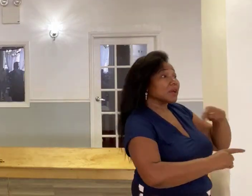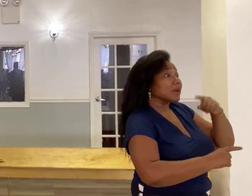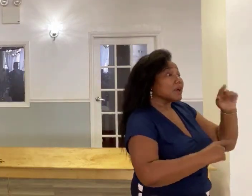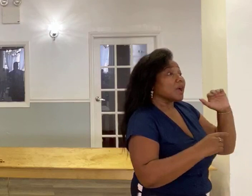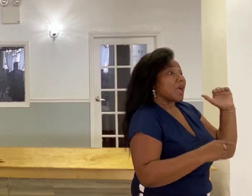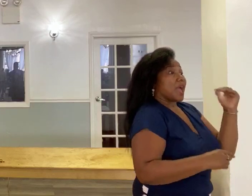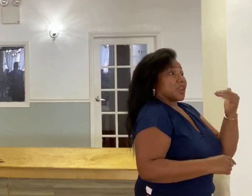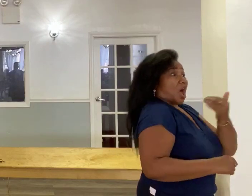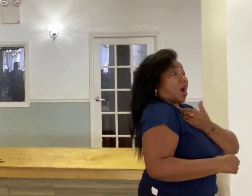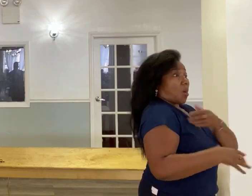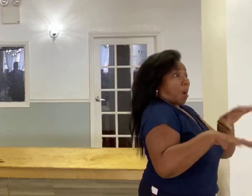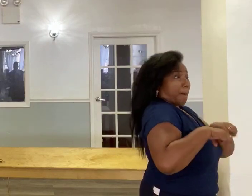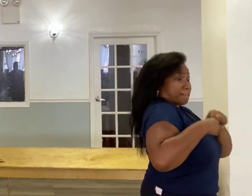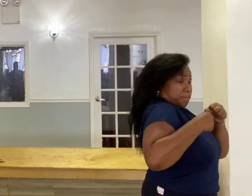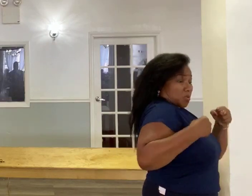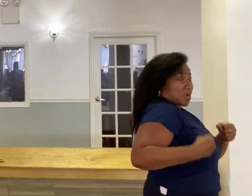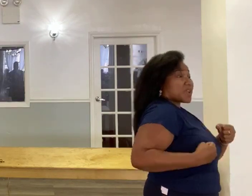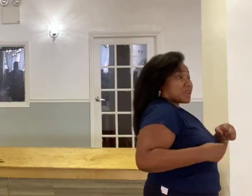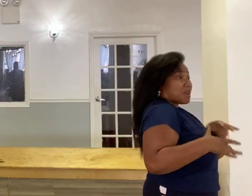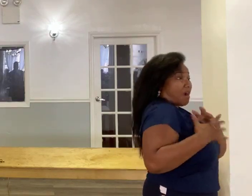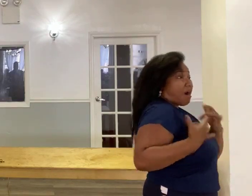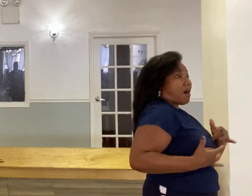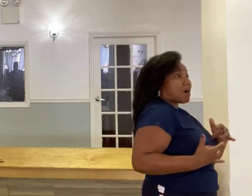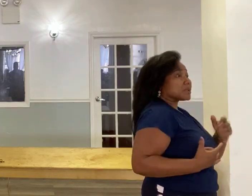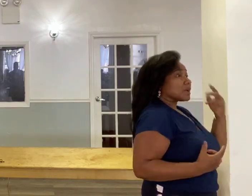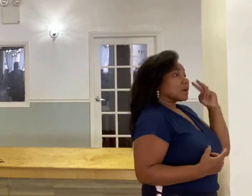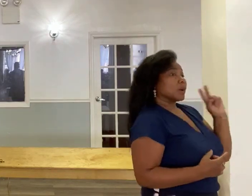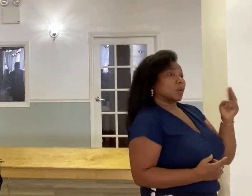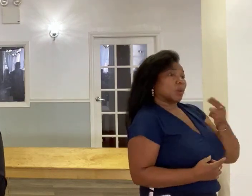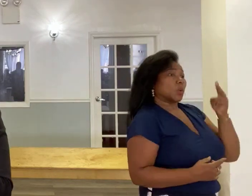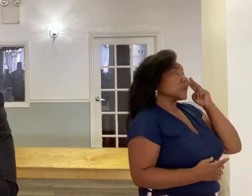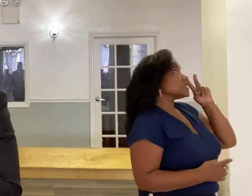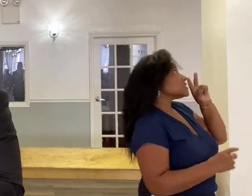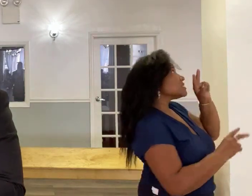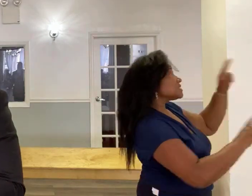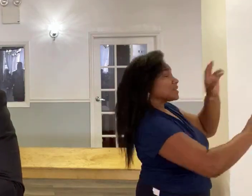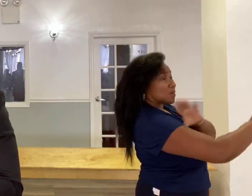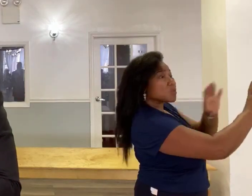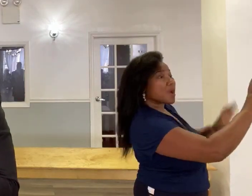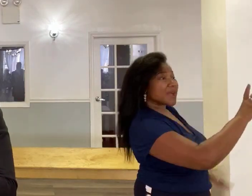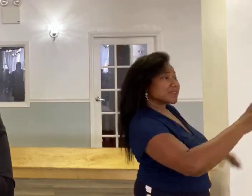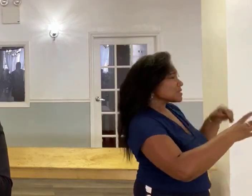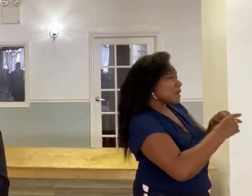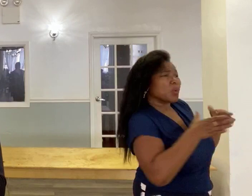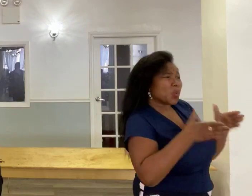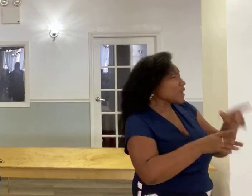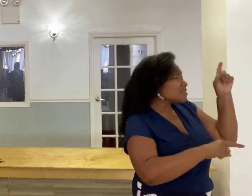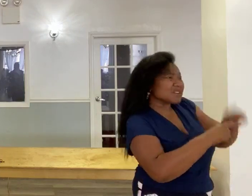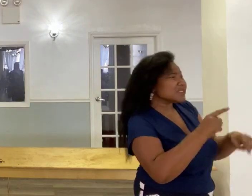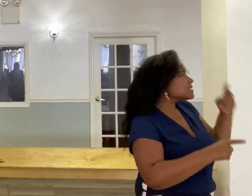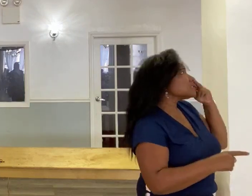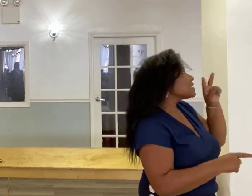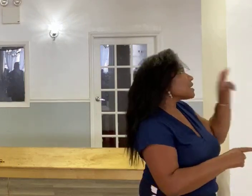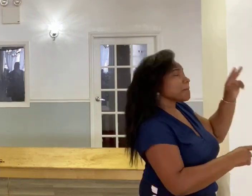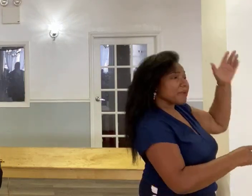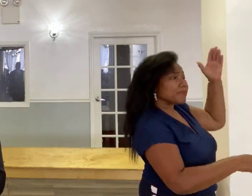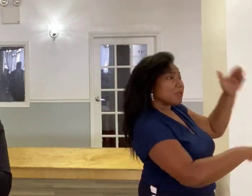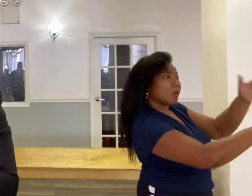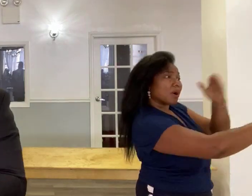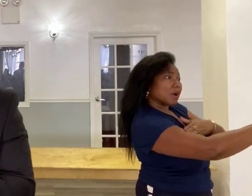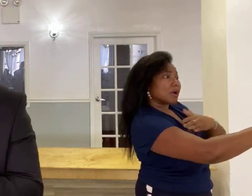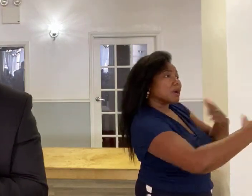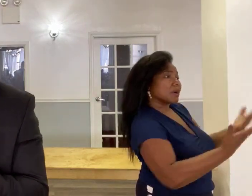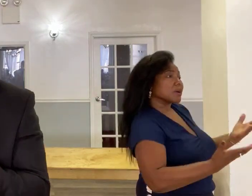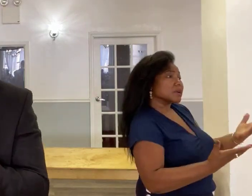In our brokenness that we see Christ in ways that you could not see him otherwise. And